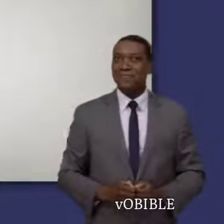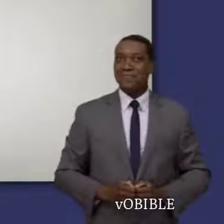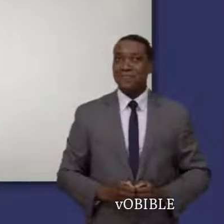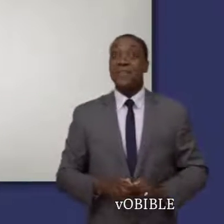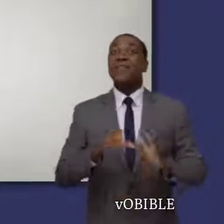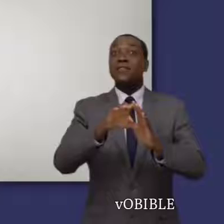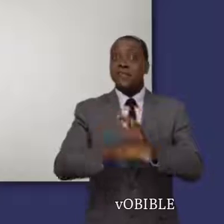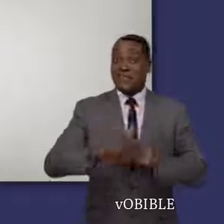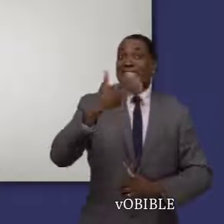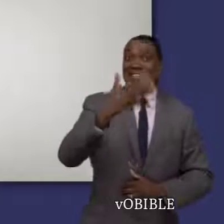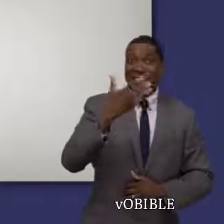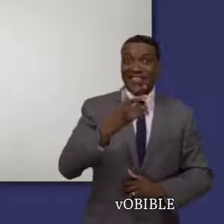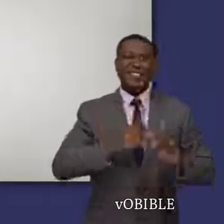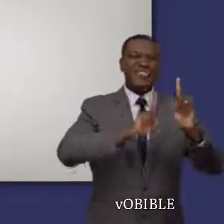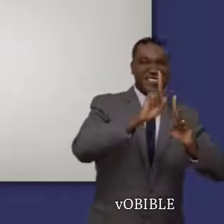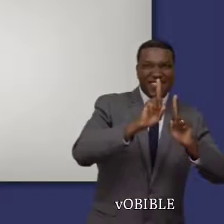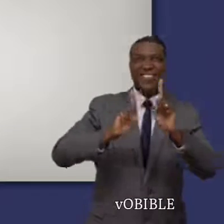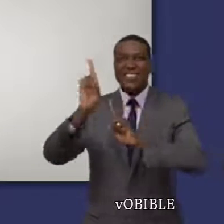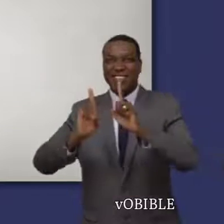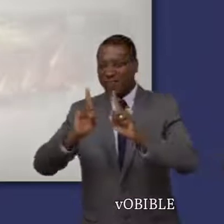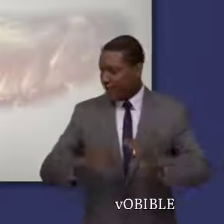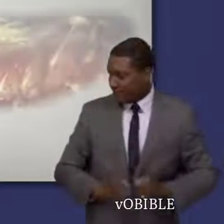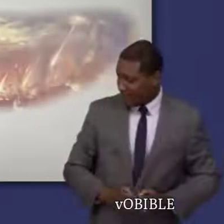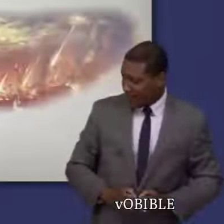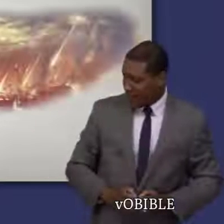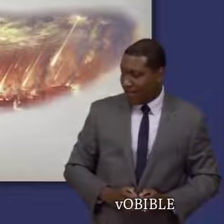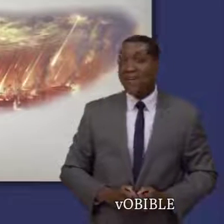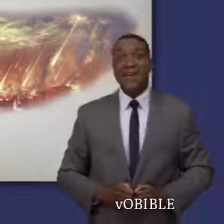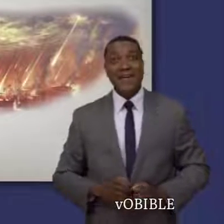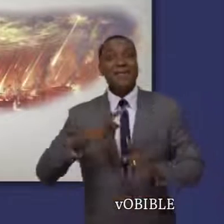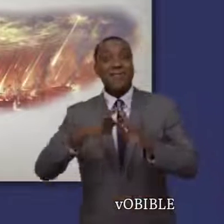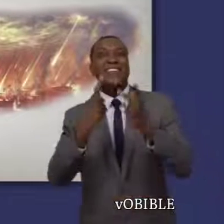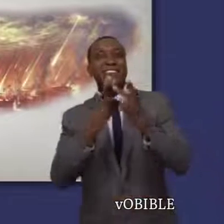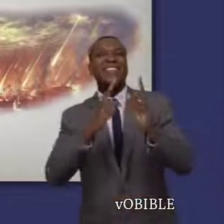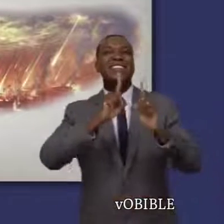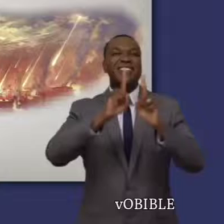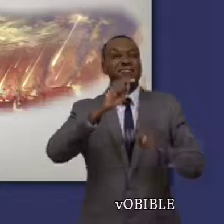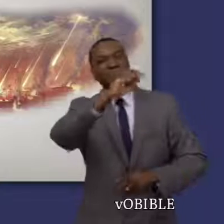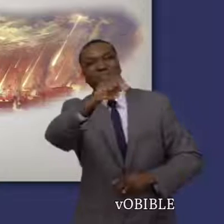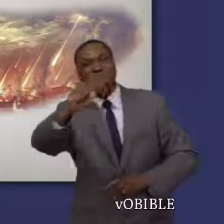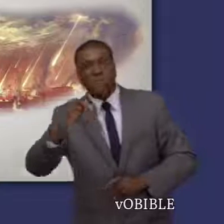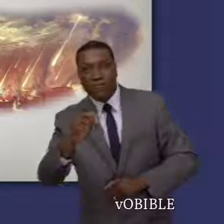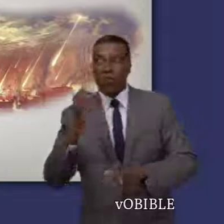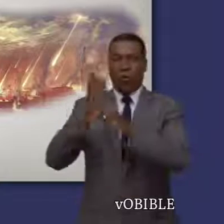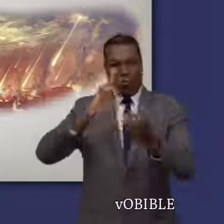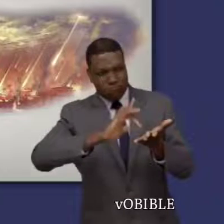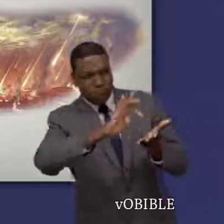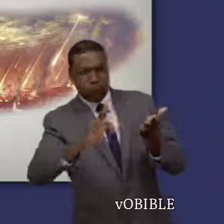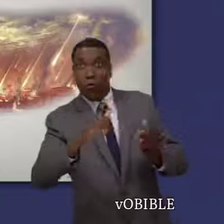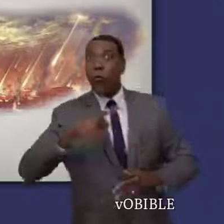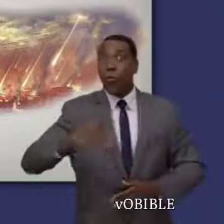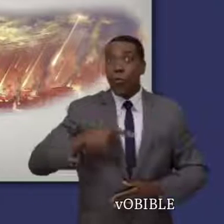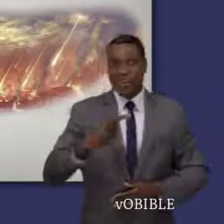In chapter 19, God destroys Sodom, Gomorrah, and neighboring cities because of